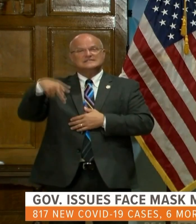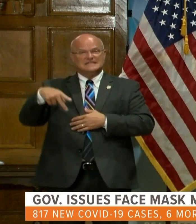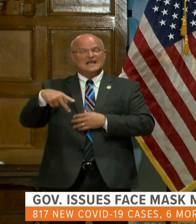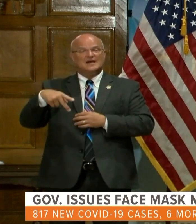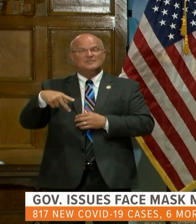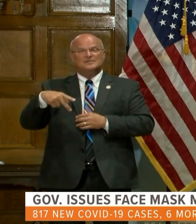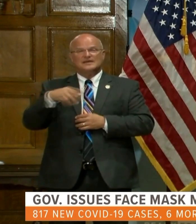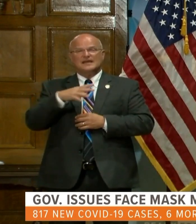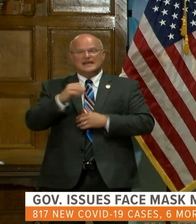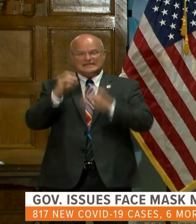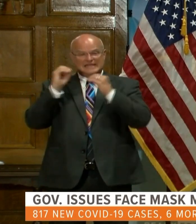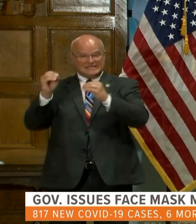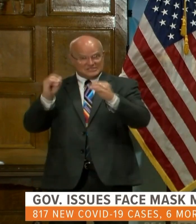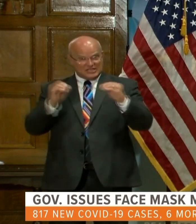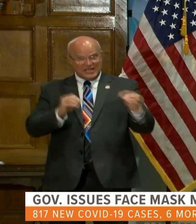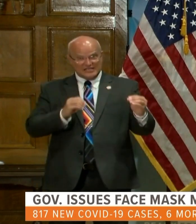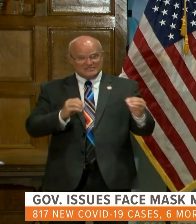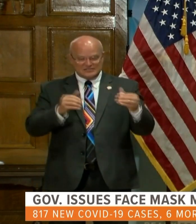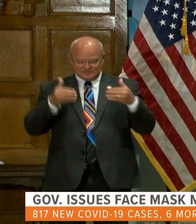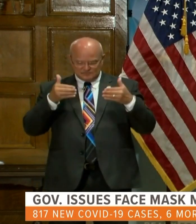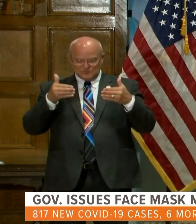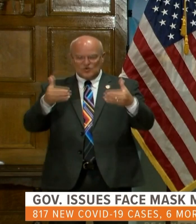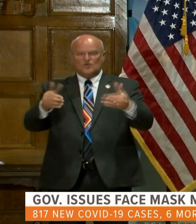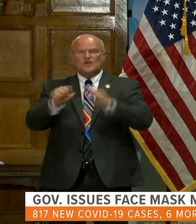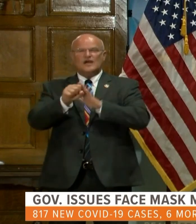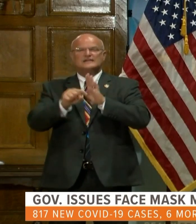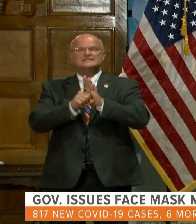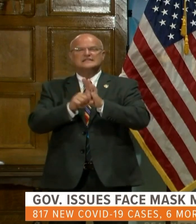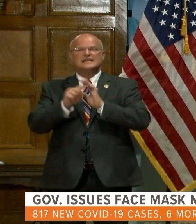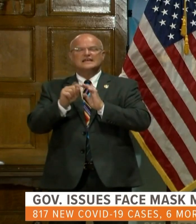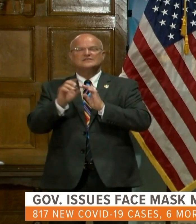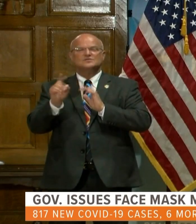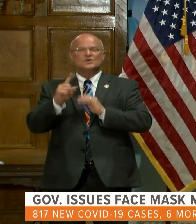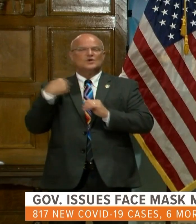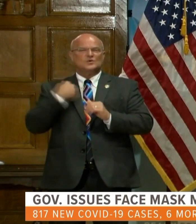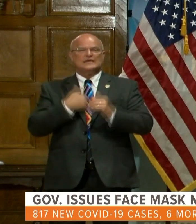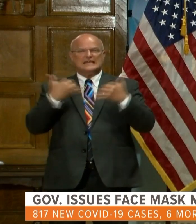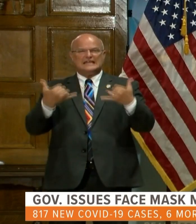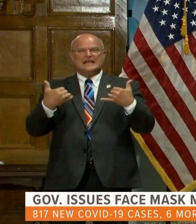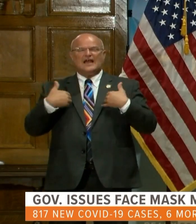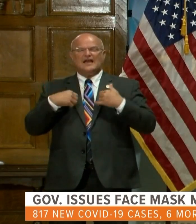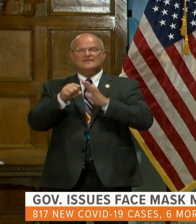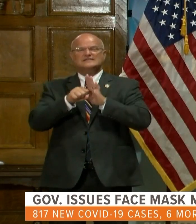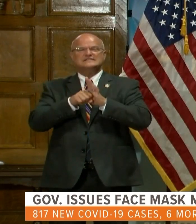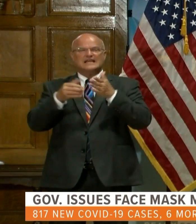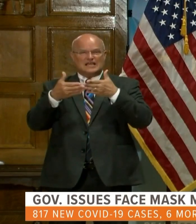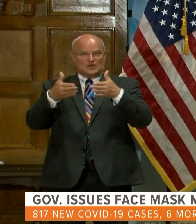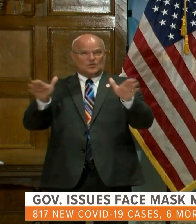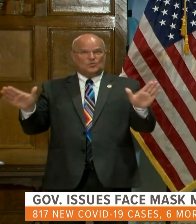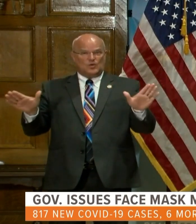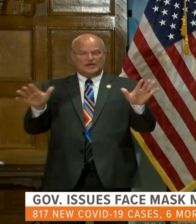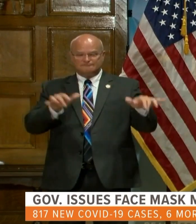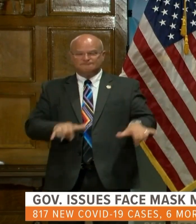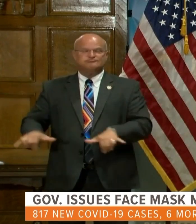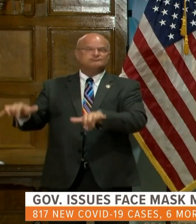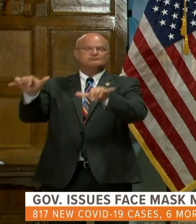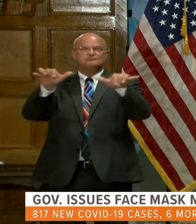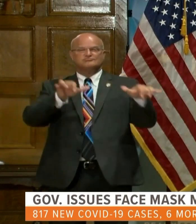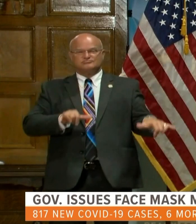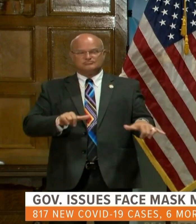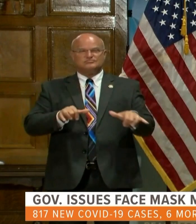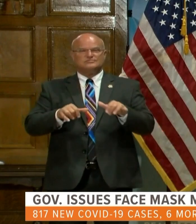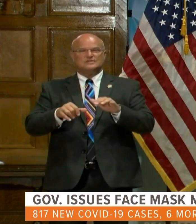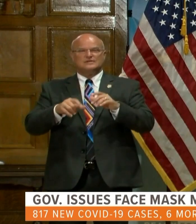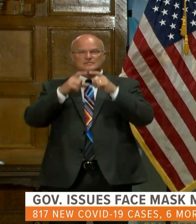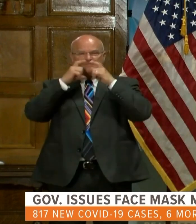in education and moving our state to where we can now have a statewide consensus and mandate on